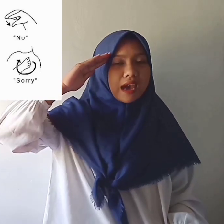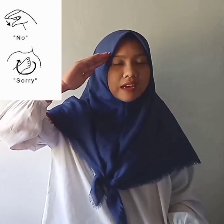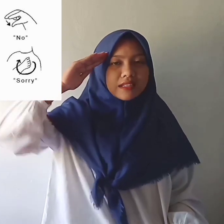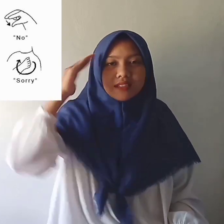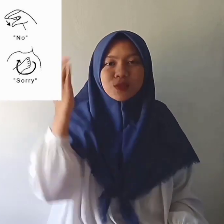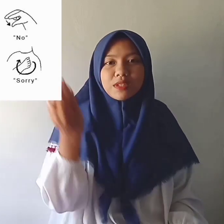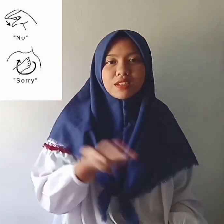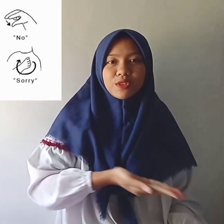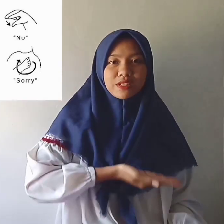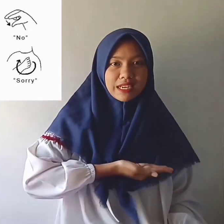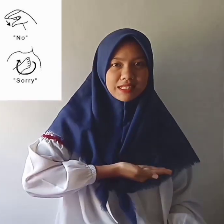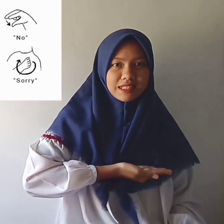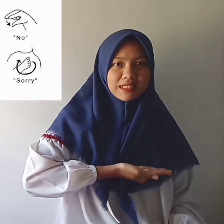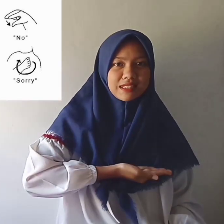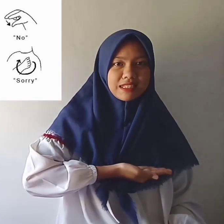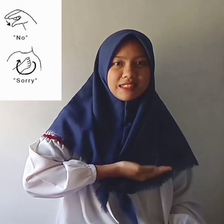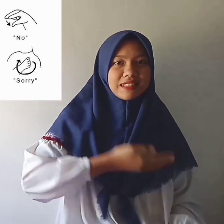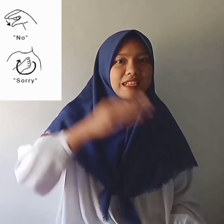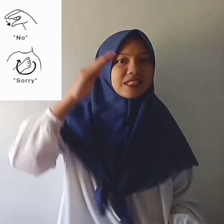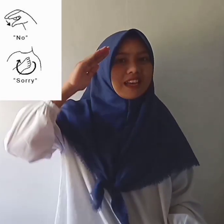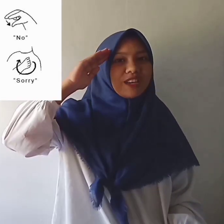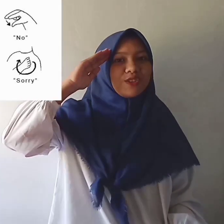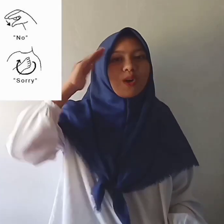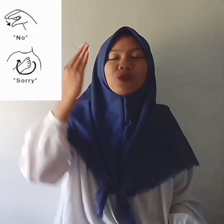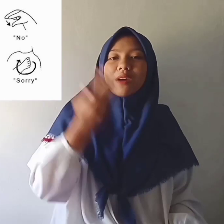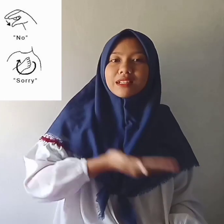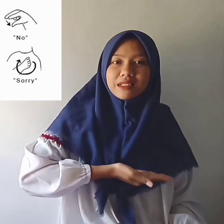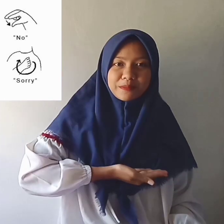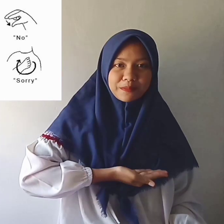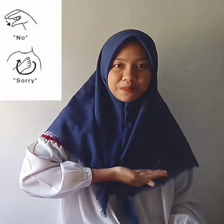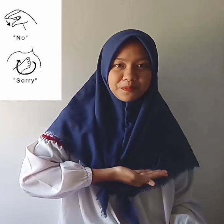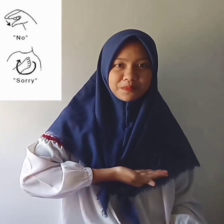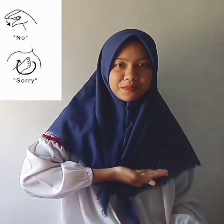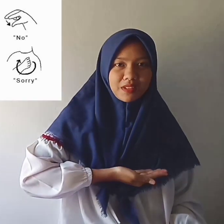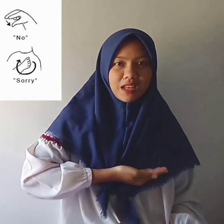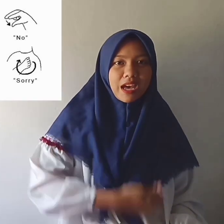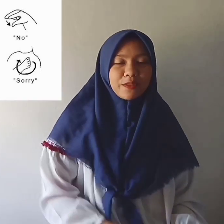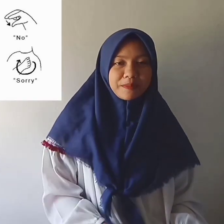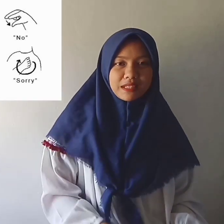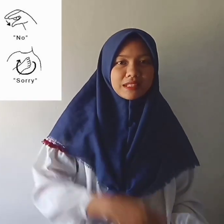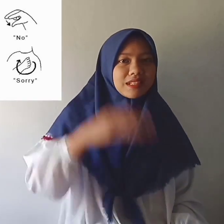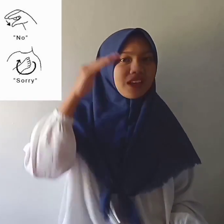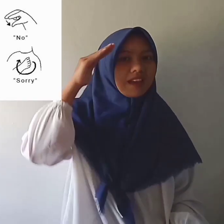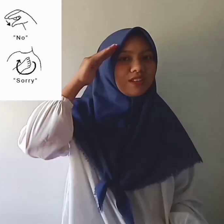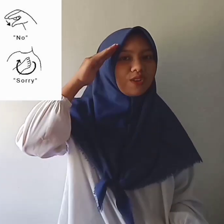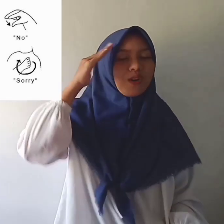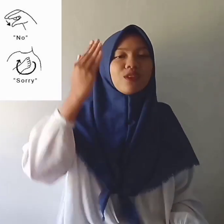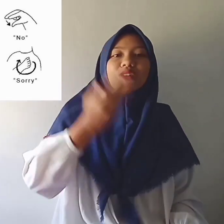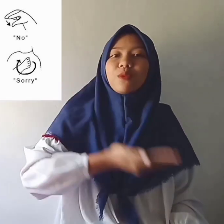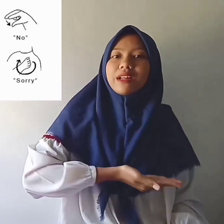and swing it to your chest. It says you're welcome. I repeat, you're